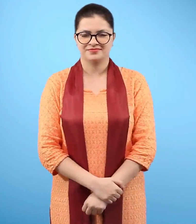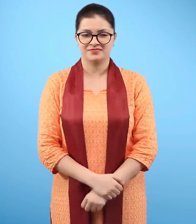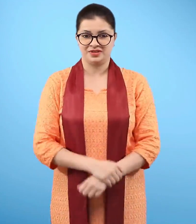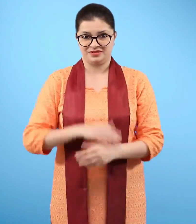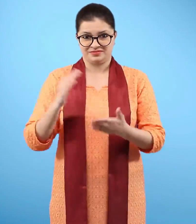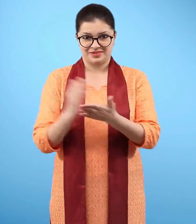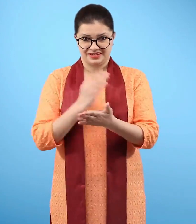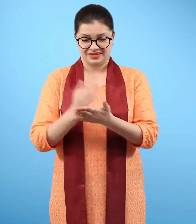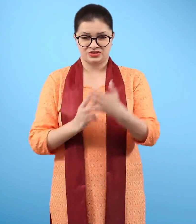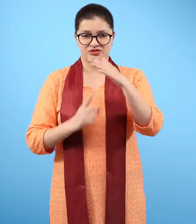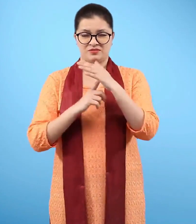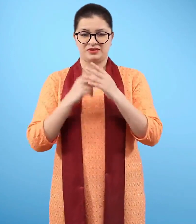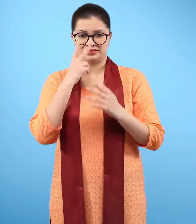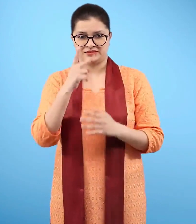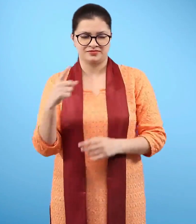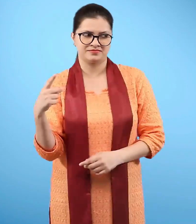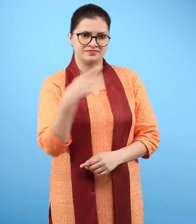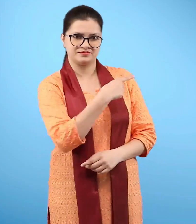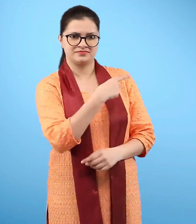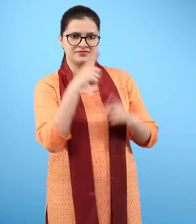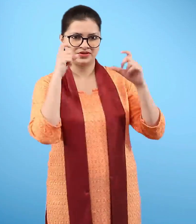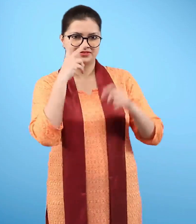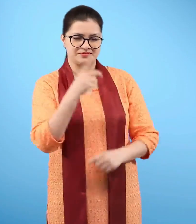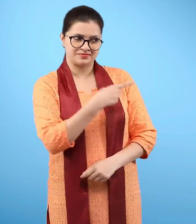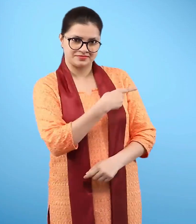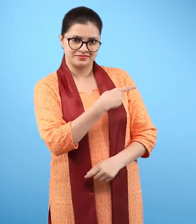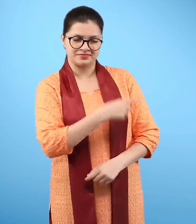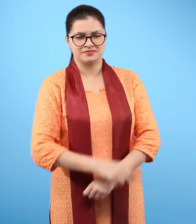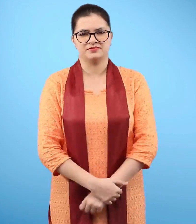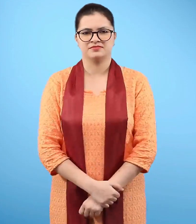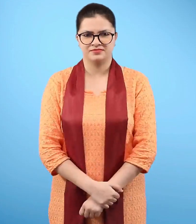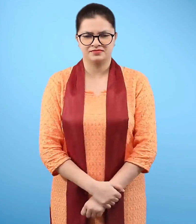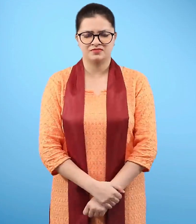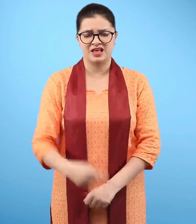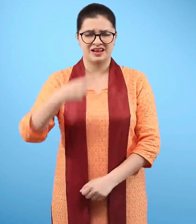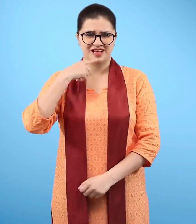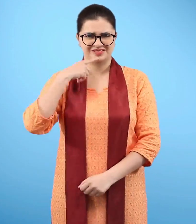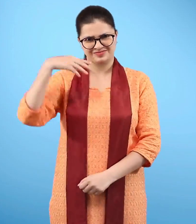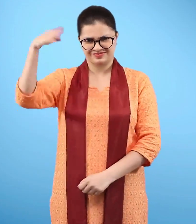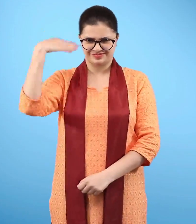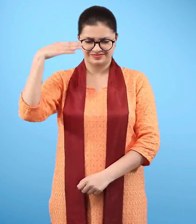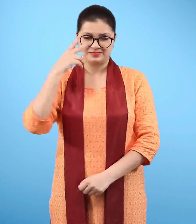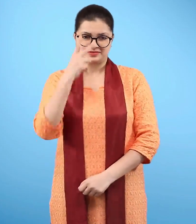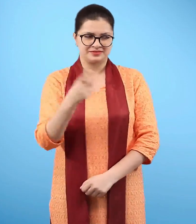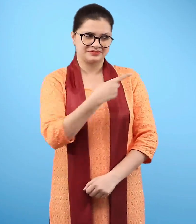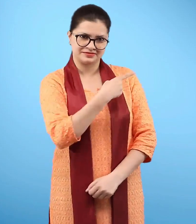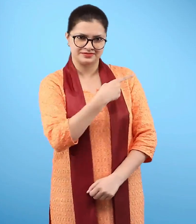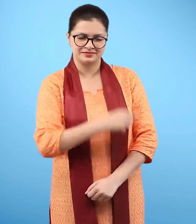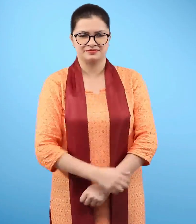On the top right corner of the page, there is a picture of the Red Fort. We can see the national flag being hoisted